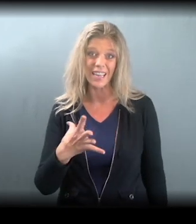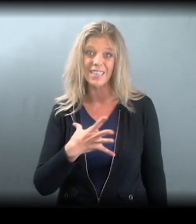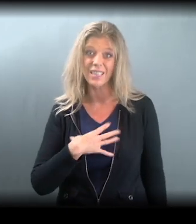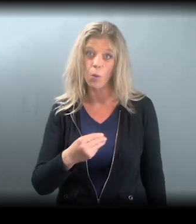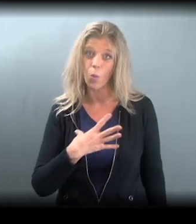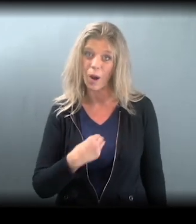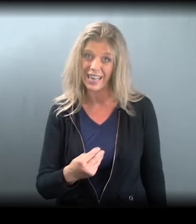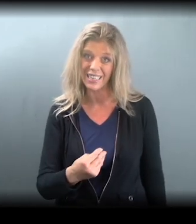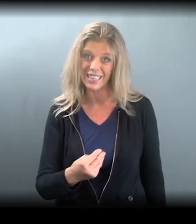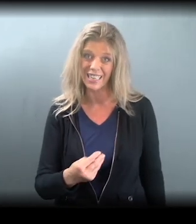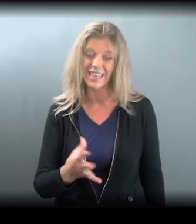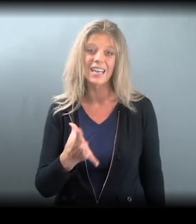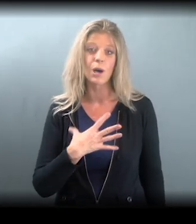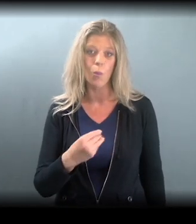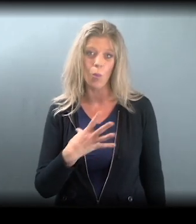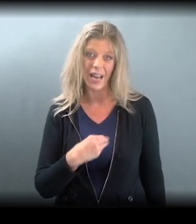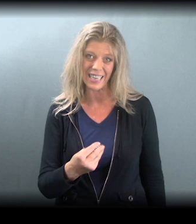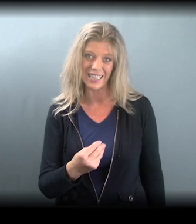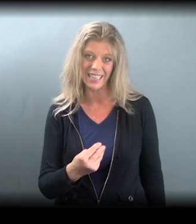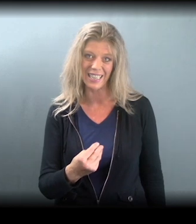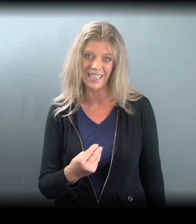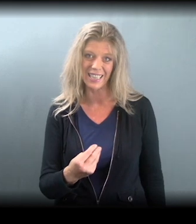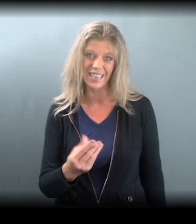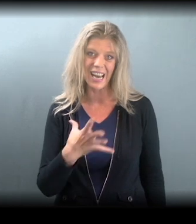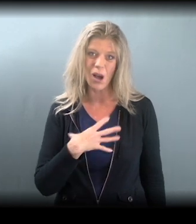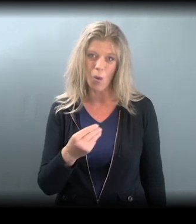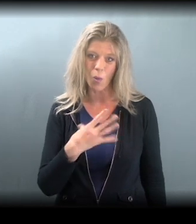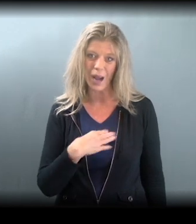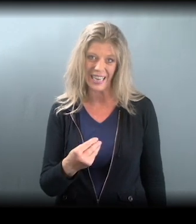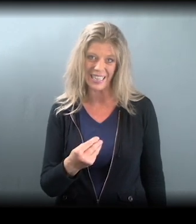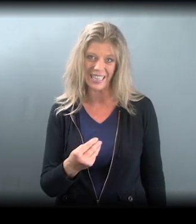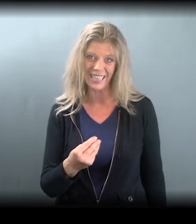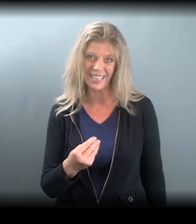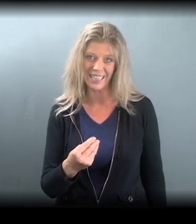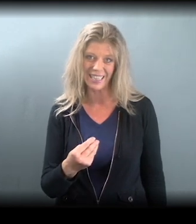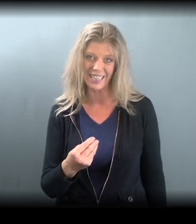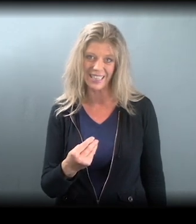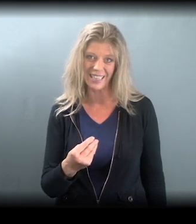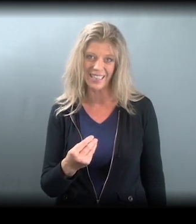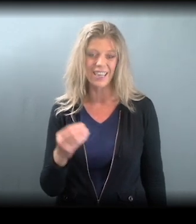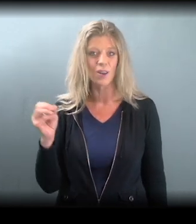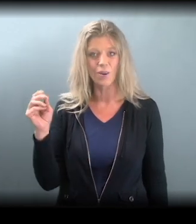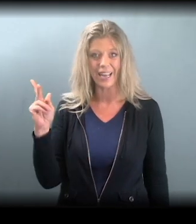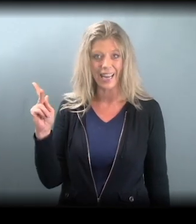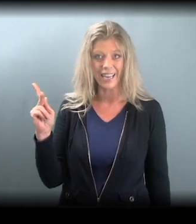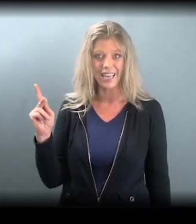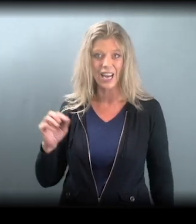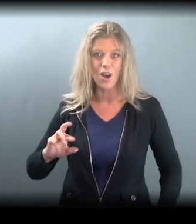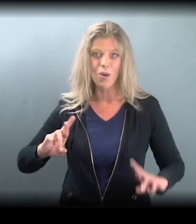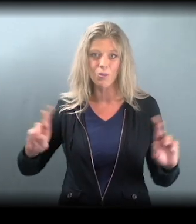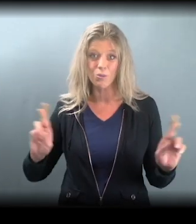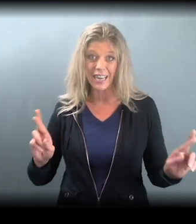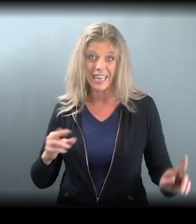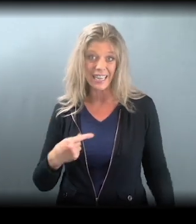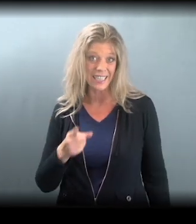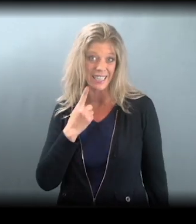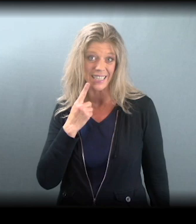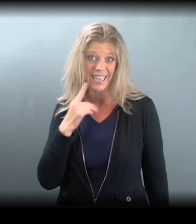it's white, white, white. Okay. Ready to say